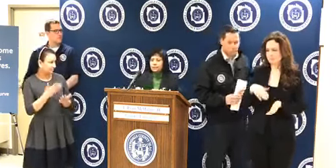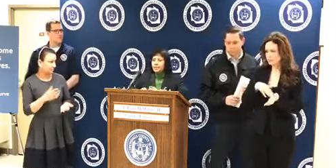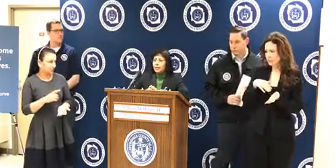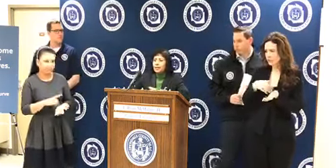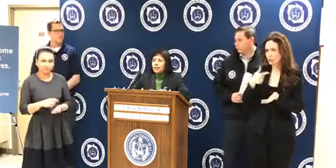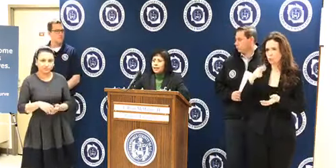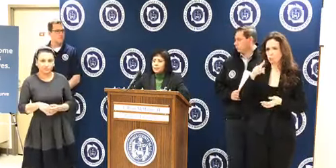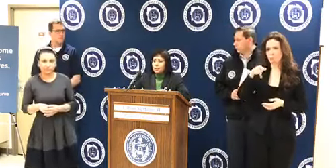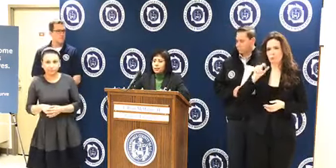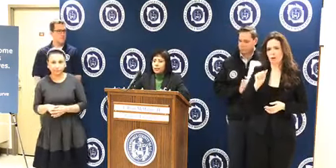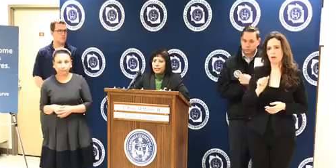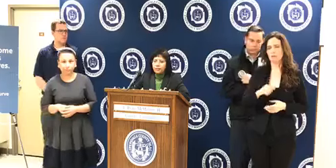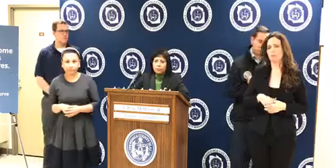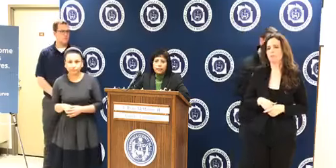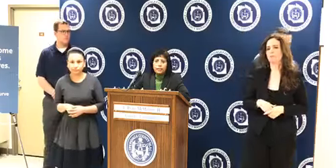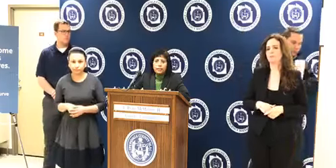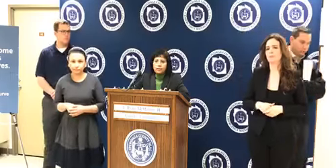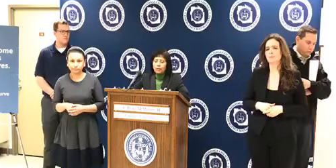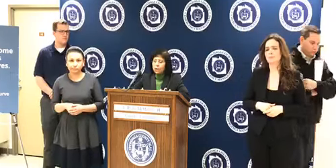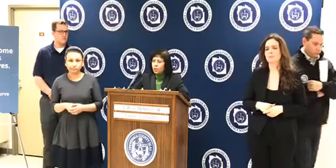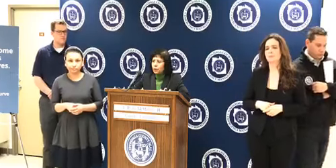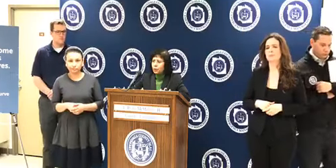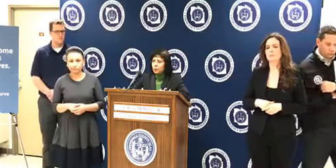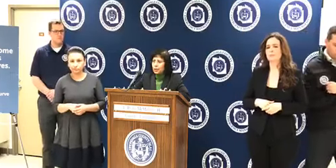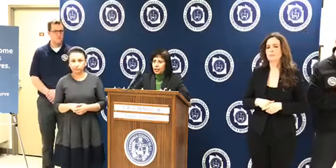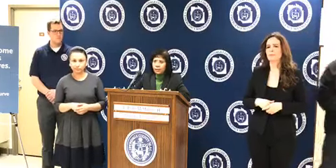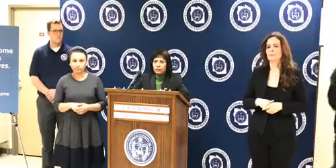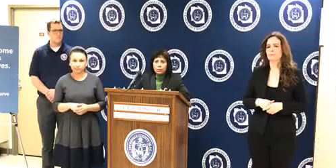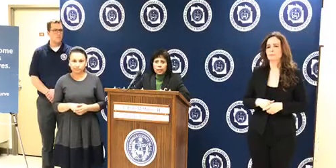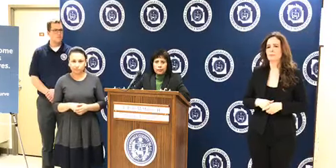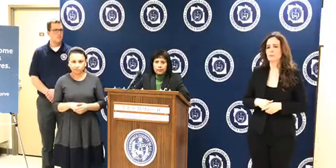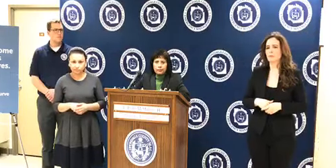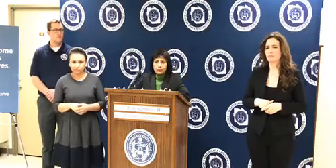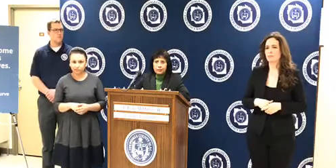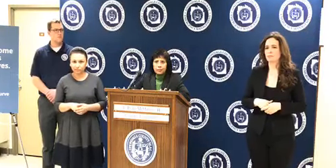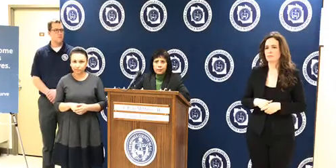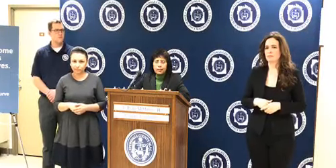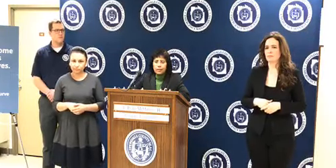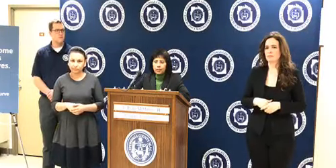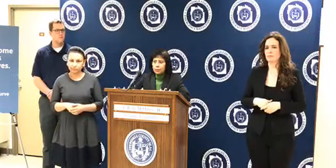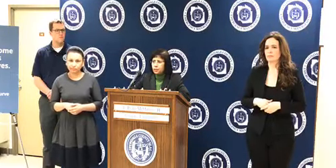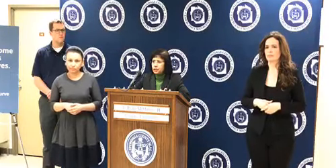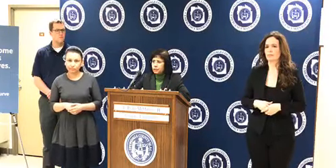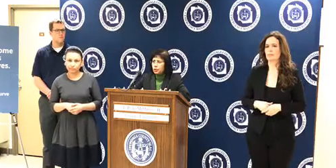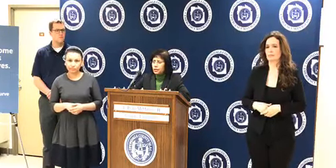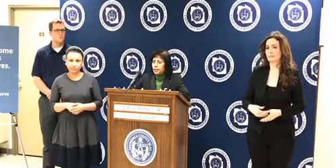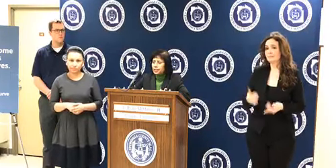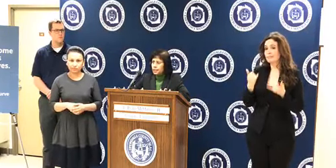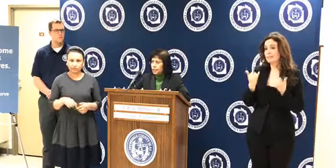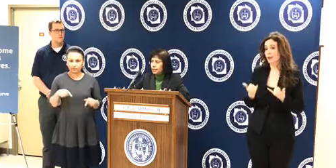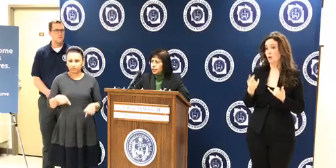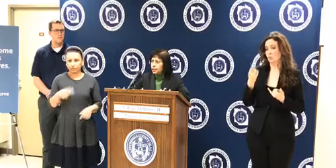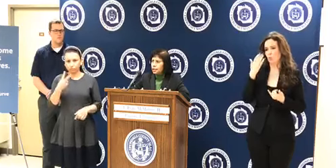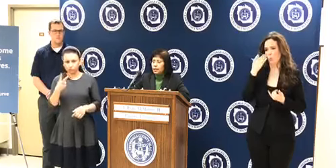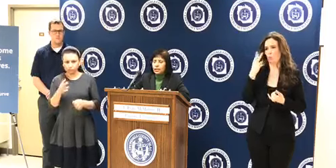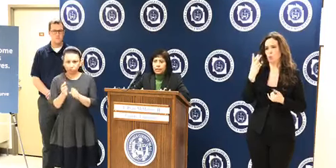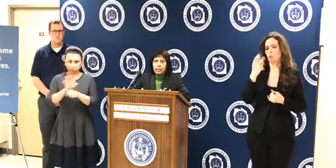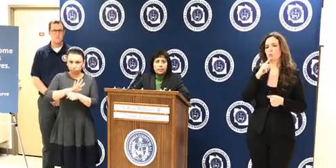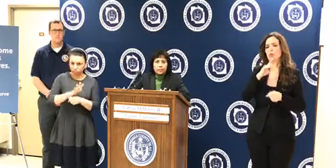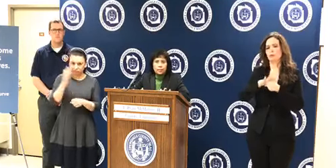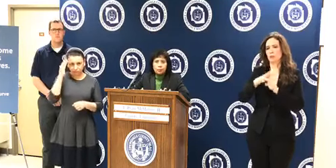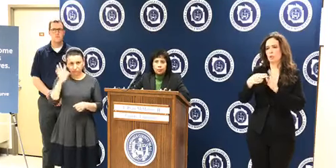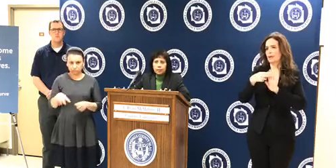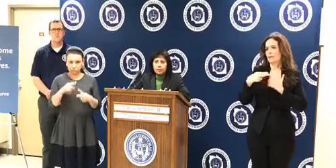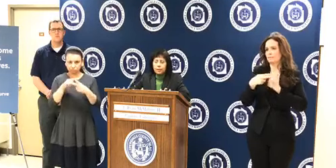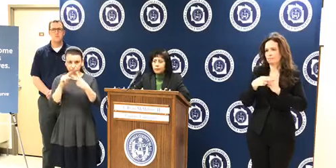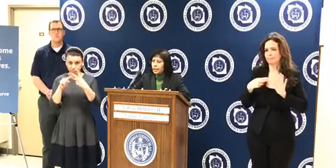you. So at this point, as you all know, we have 2 cases in our community of COVID-19, a